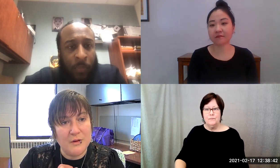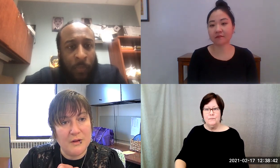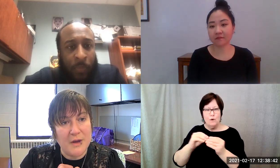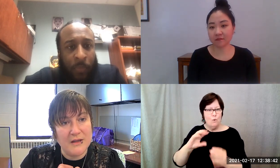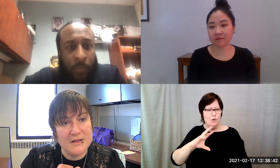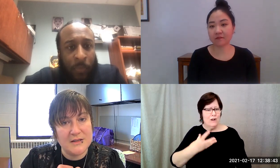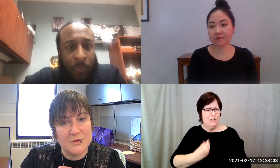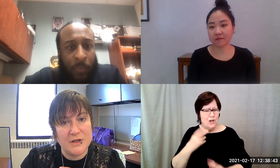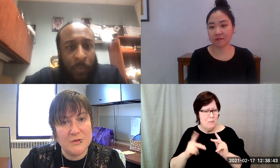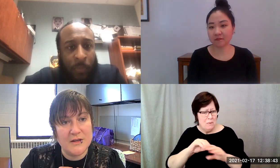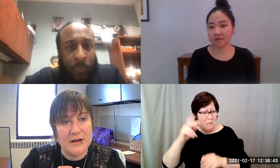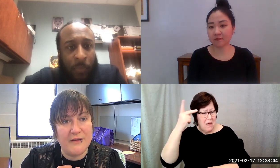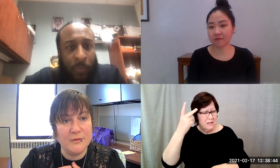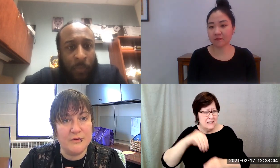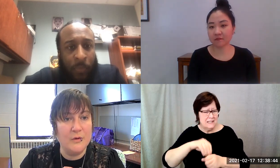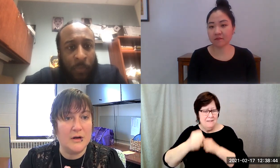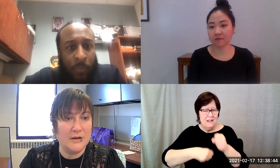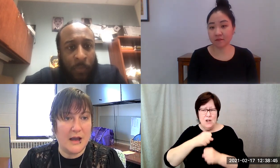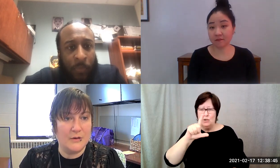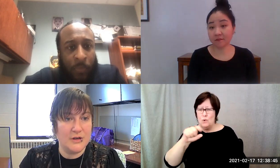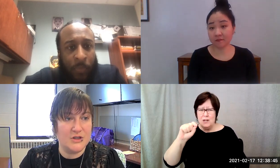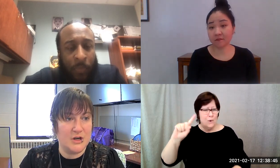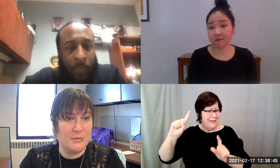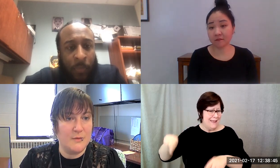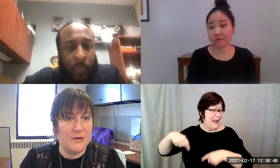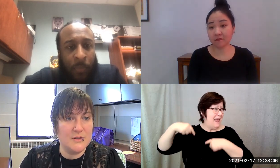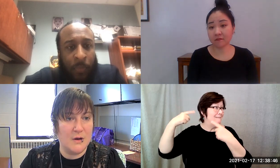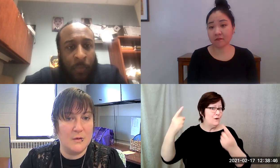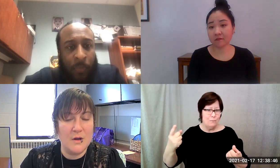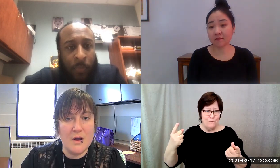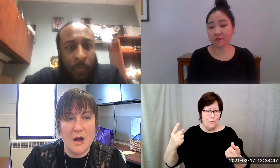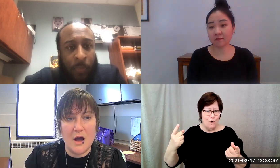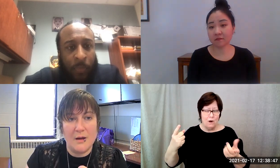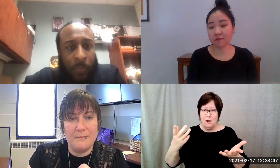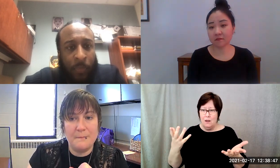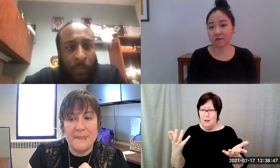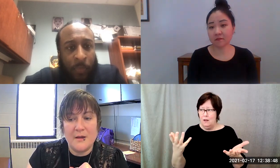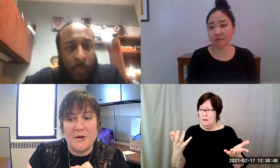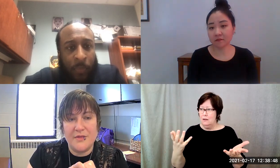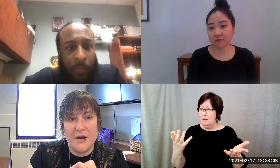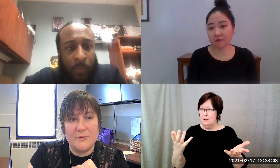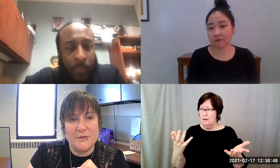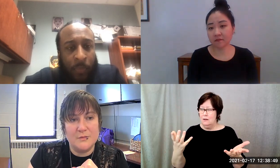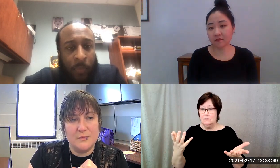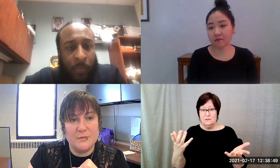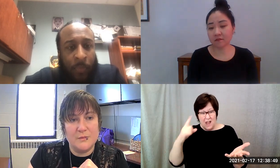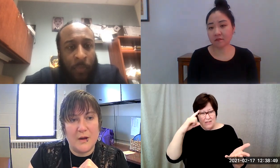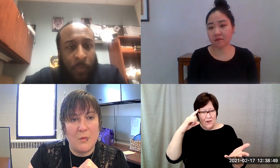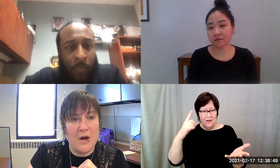transgender people in politics in 2020 than ever before, out transgender people. So, I thought it